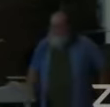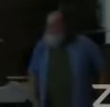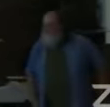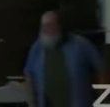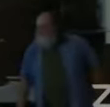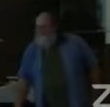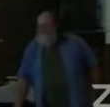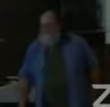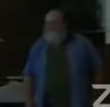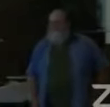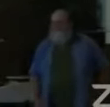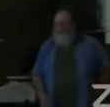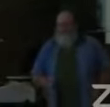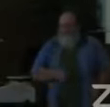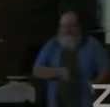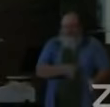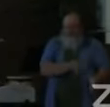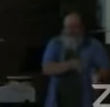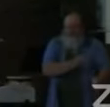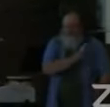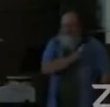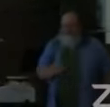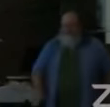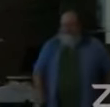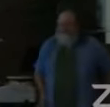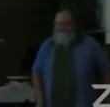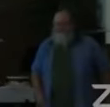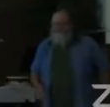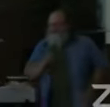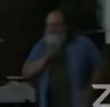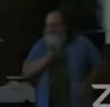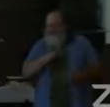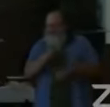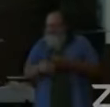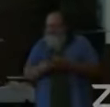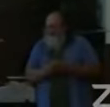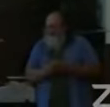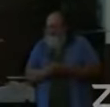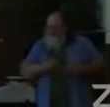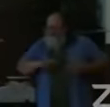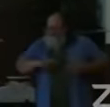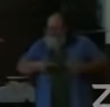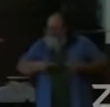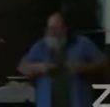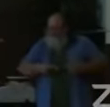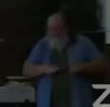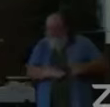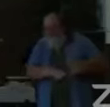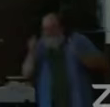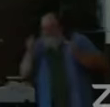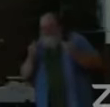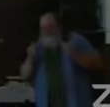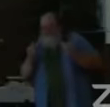When we become a follower of Christ, it does not mean that all suffering goes away. As long as we live on this earth, we will experience some kind of suffering or trouble